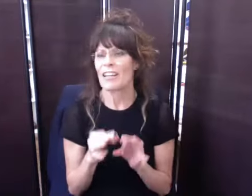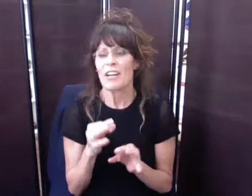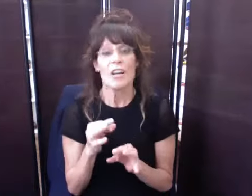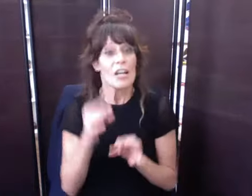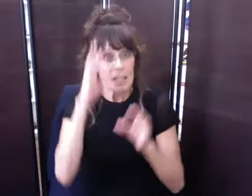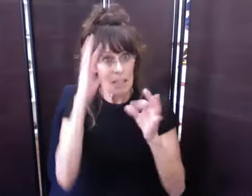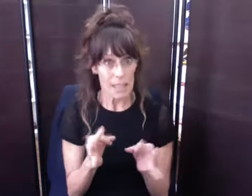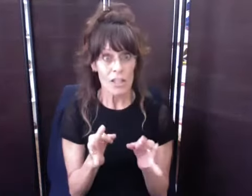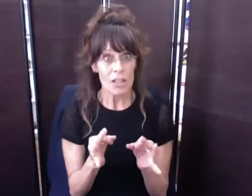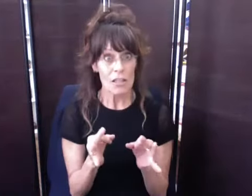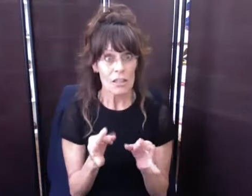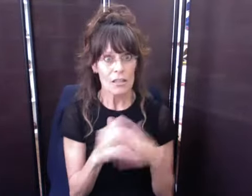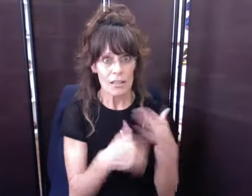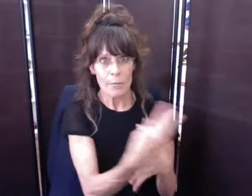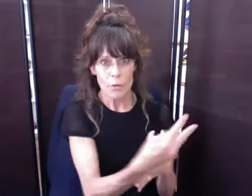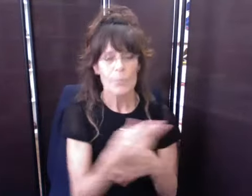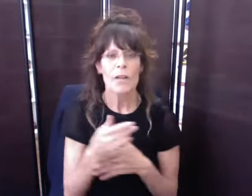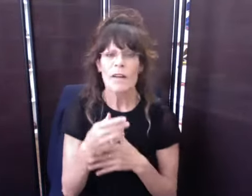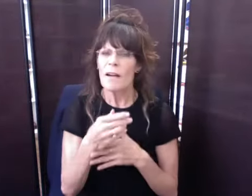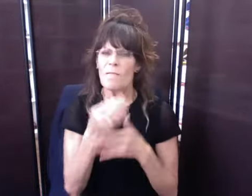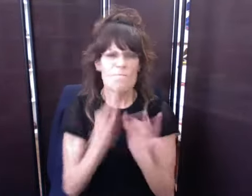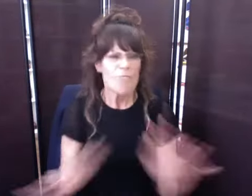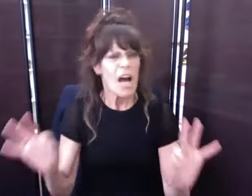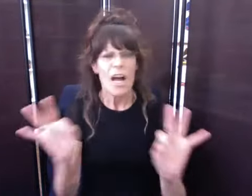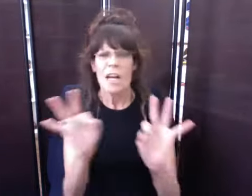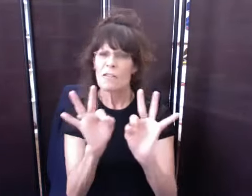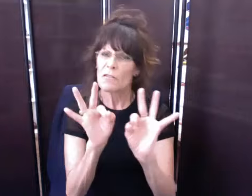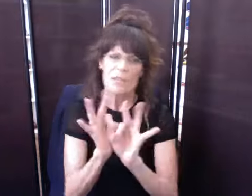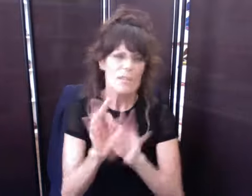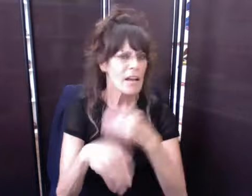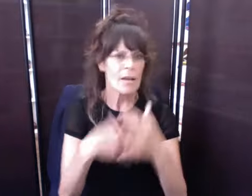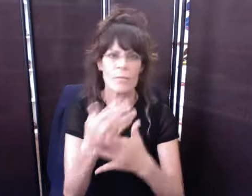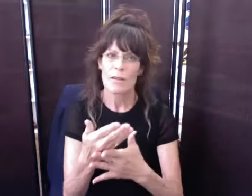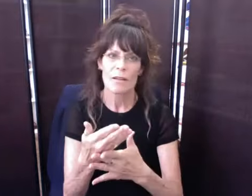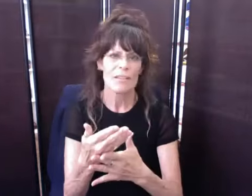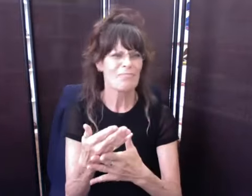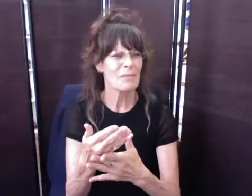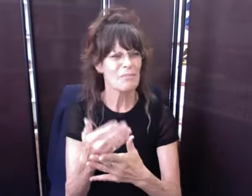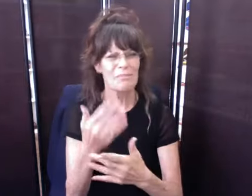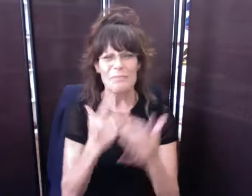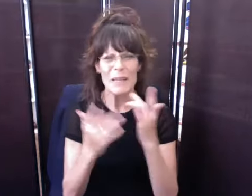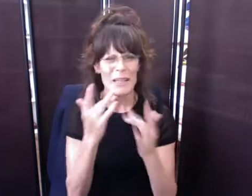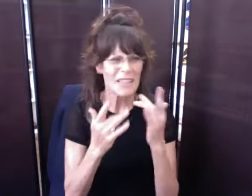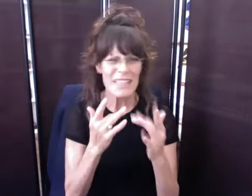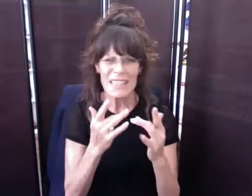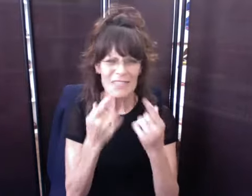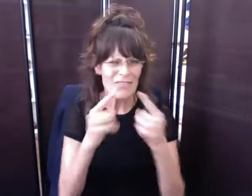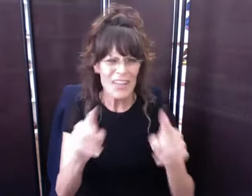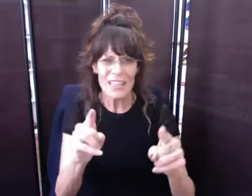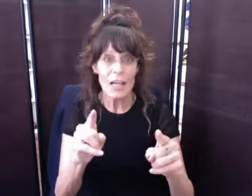meaning step 3, was a vital and crucial step, it could have little permanent effect unless at once followed by a strenuous effort to